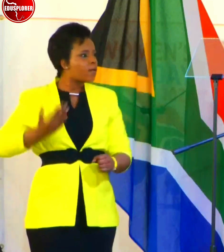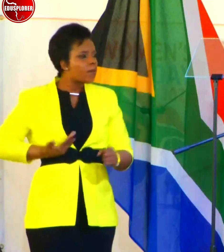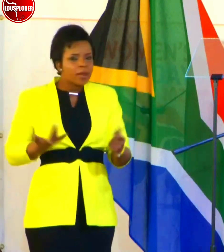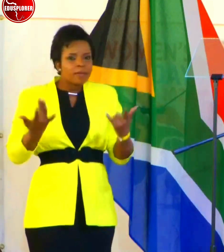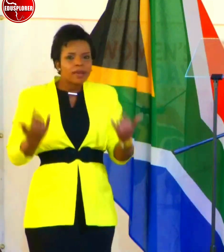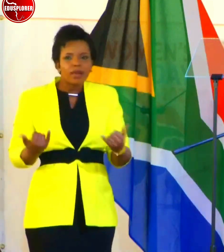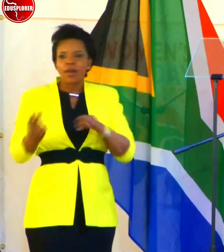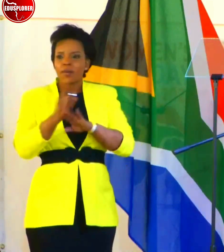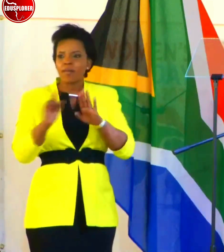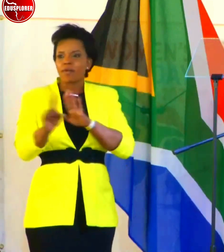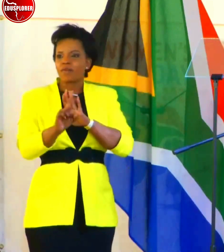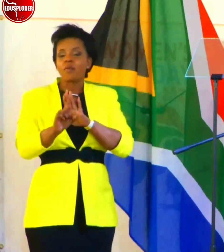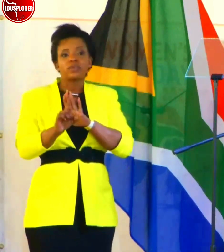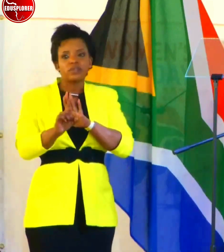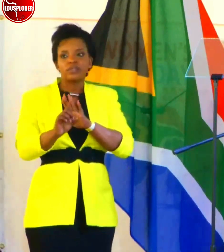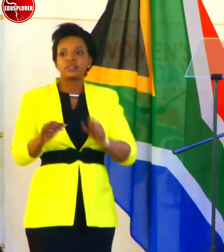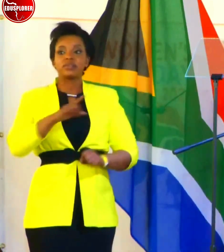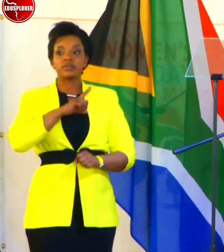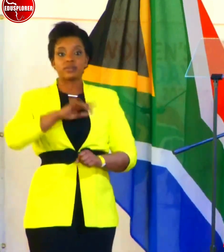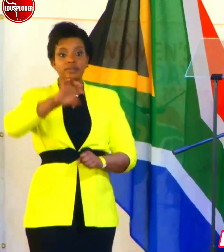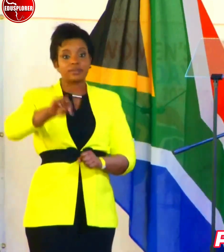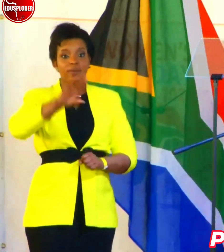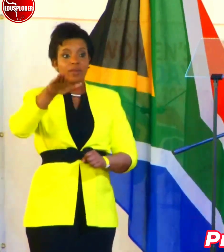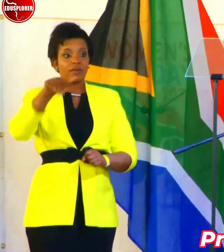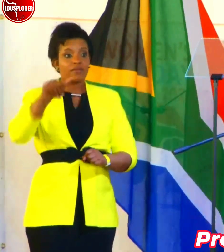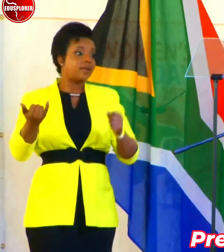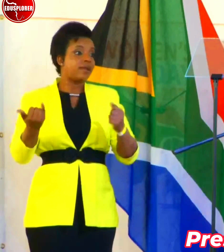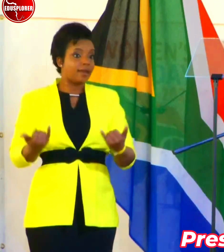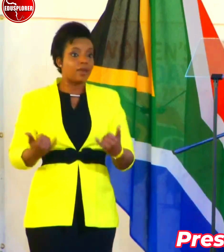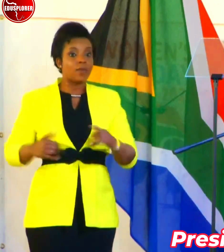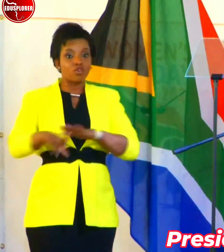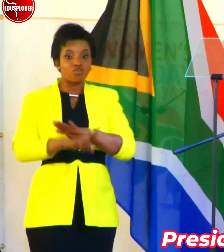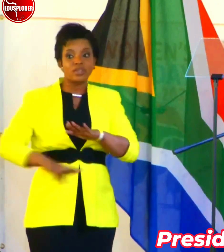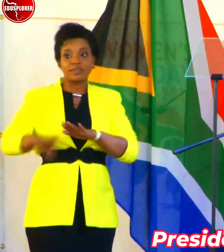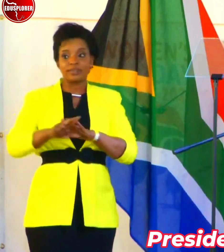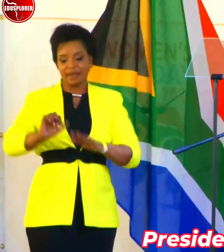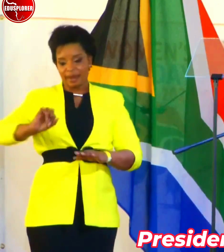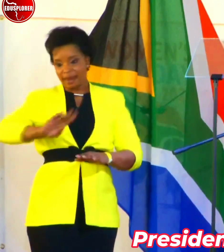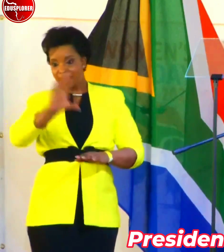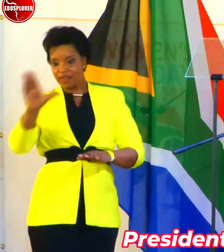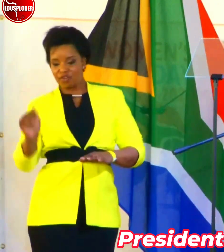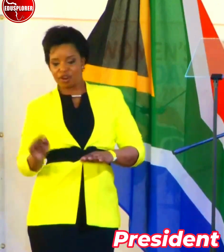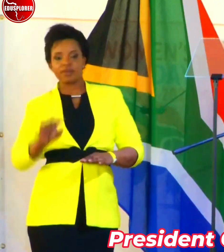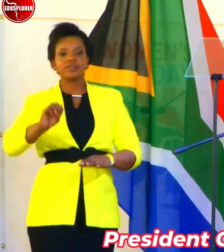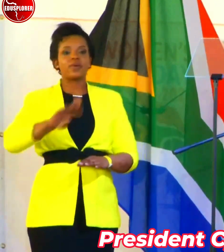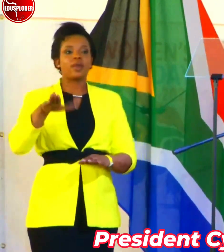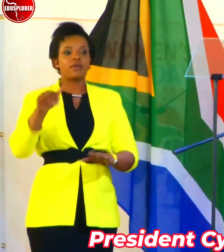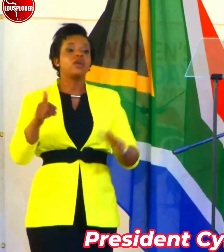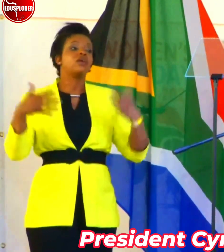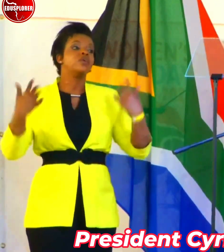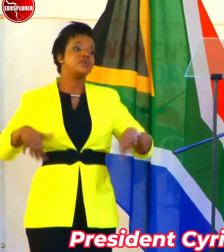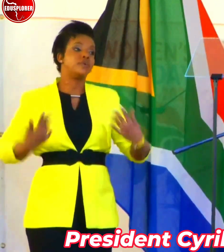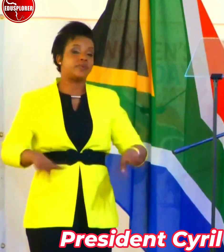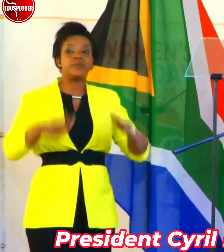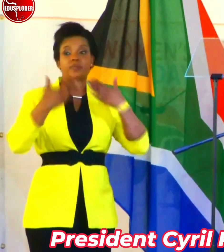South Africa has one of the highest literacy rates in our region, on the continent. There is